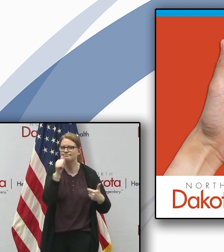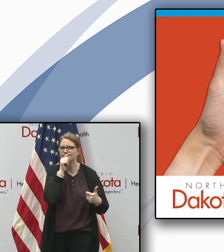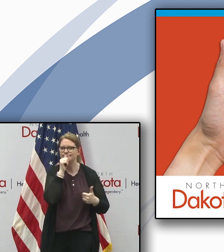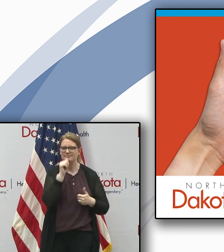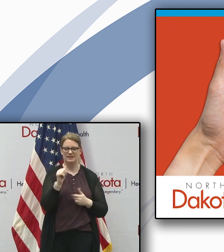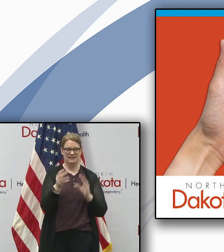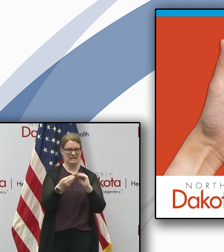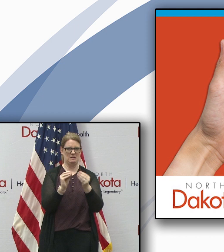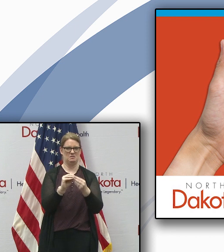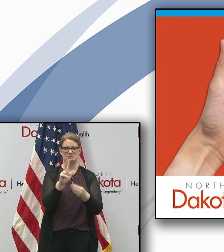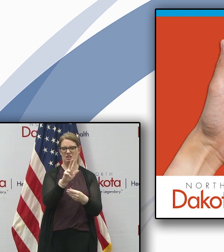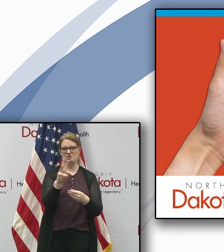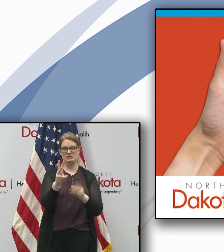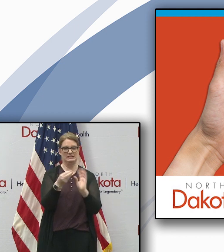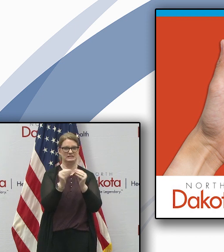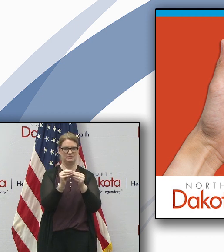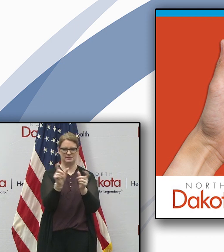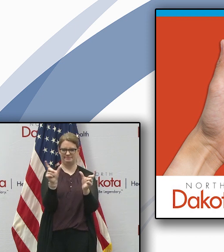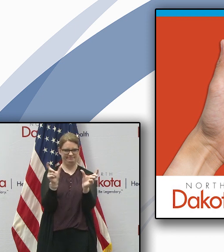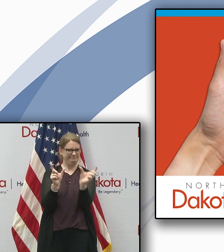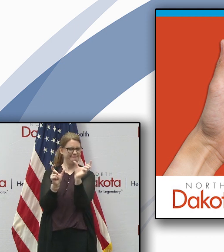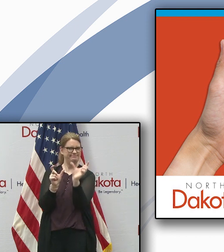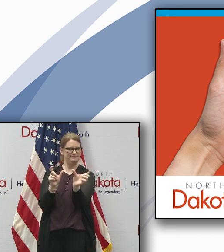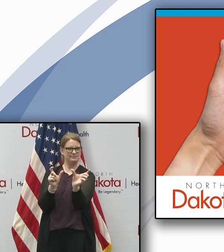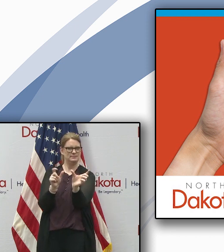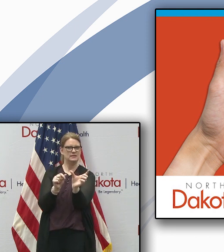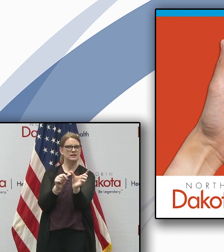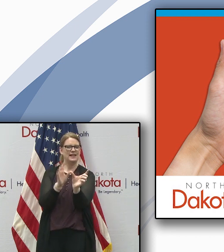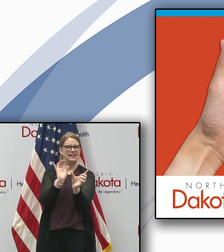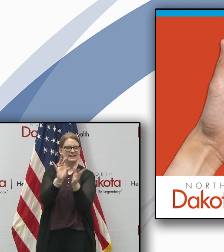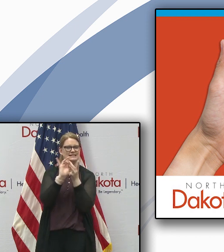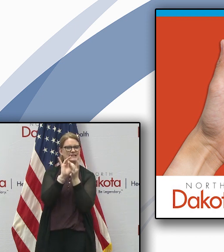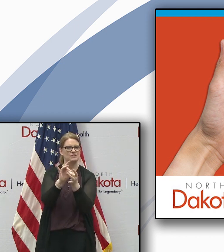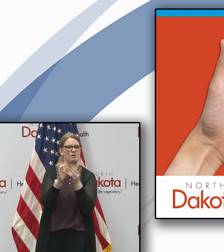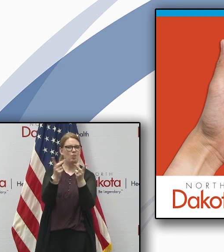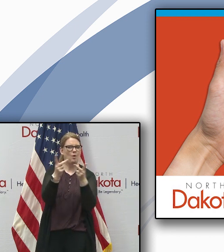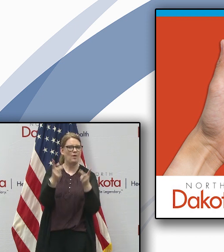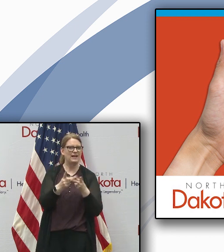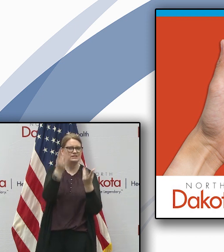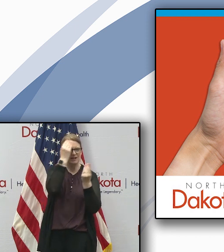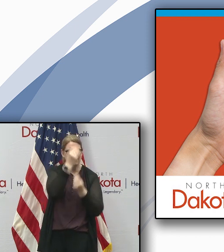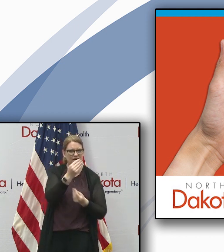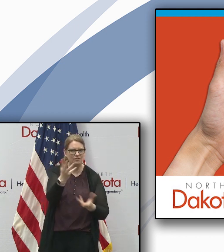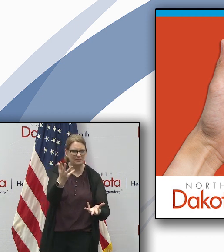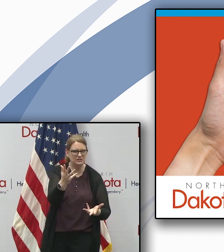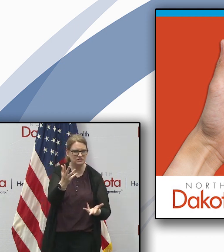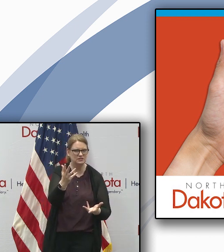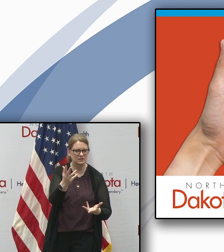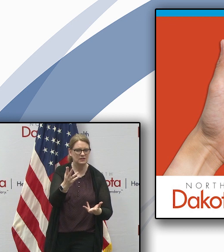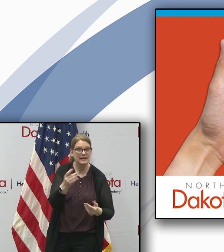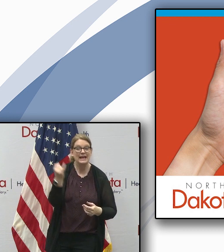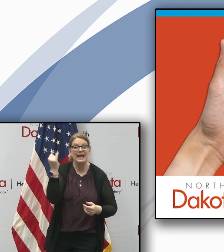36-digit number that will be attached to the location information, and only if and when you find yourself in